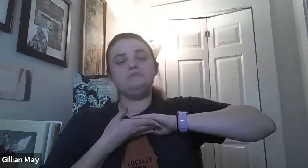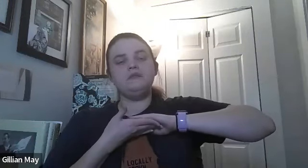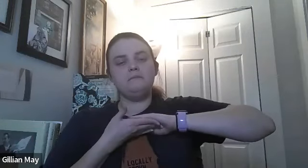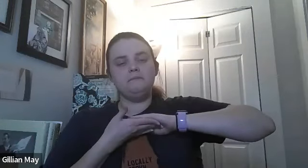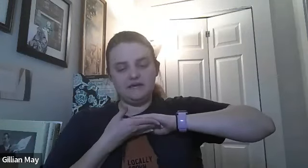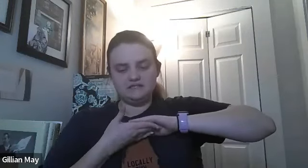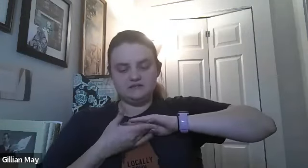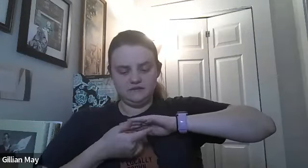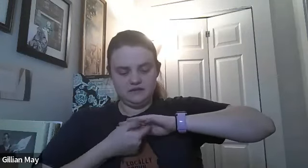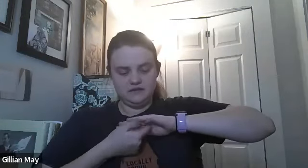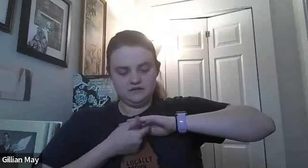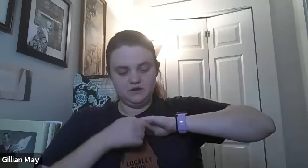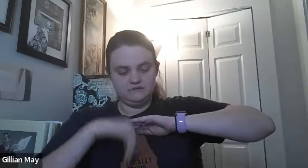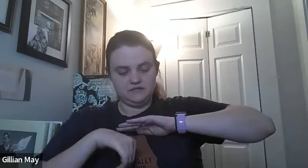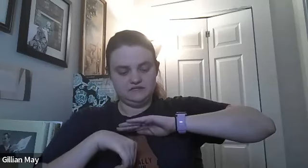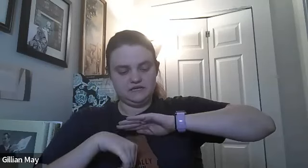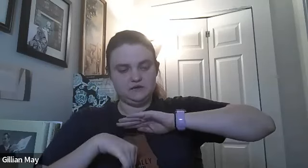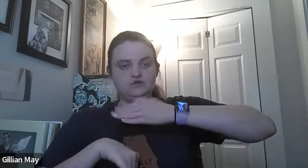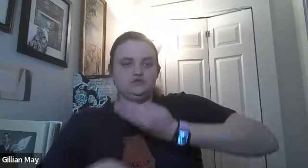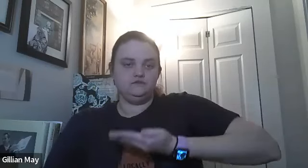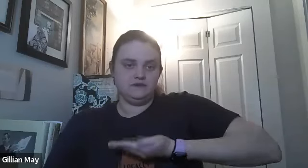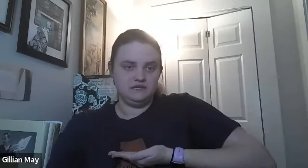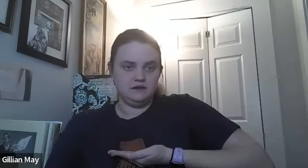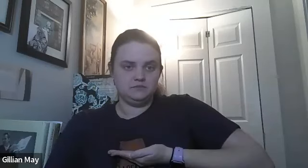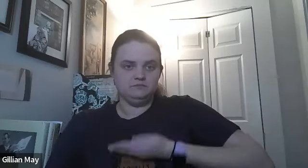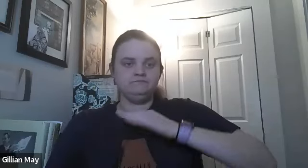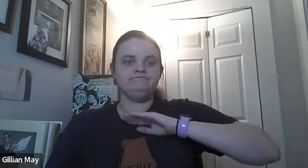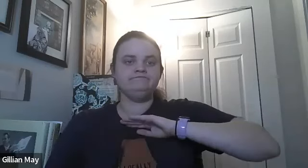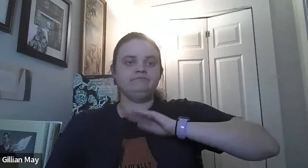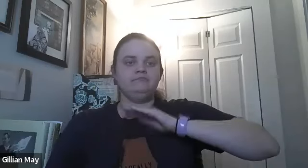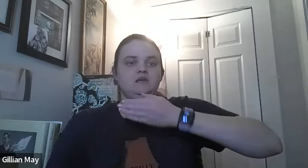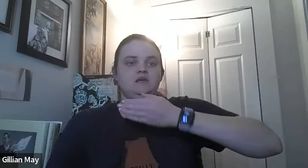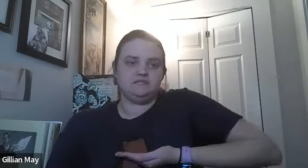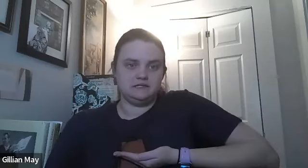the base, like the inside of your hand facing down to facing up. Upset.